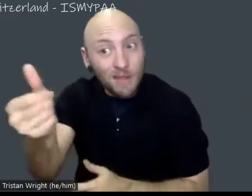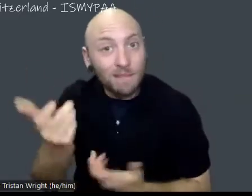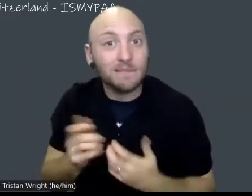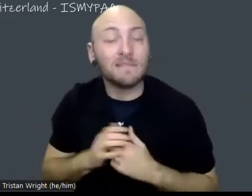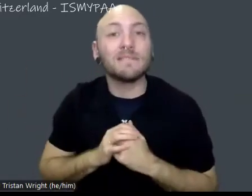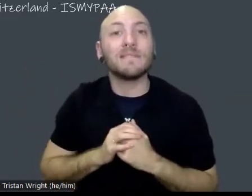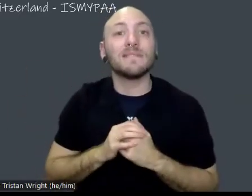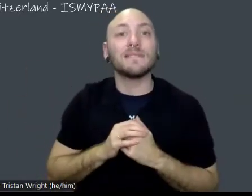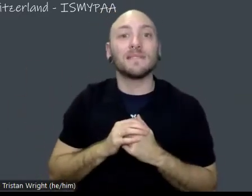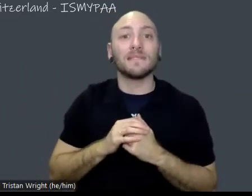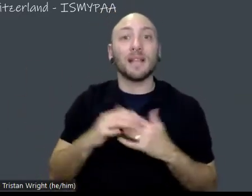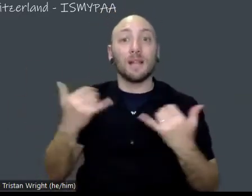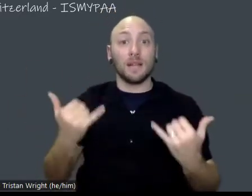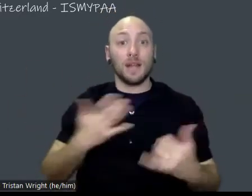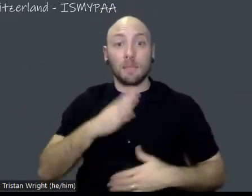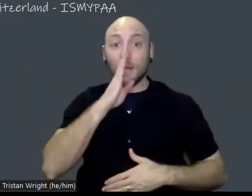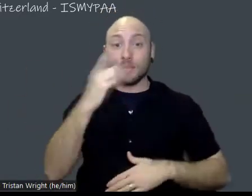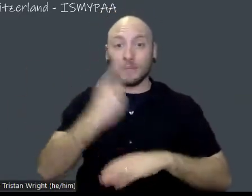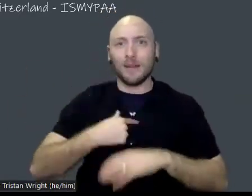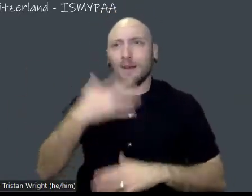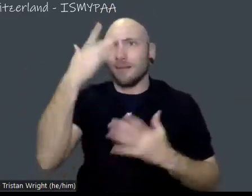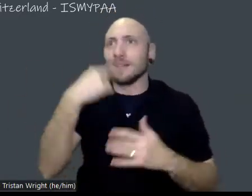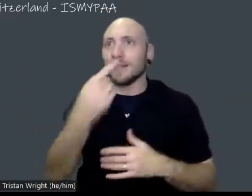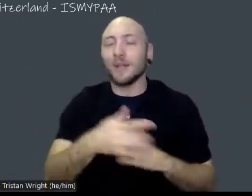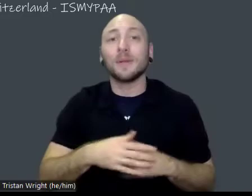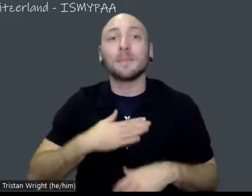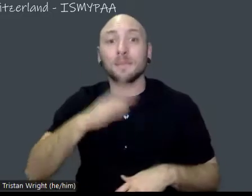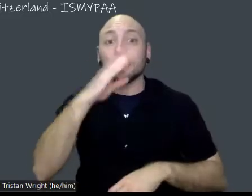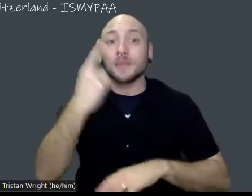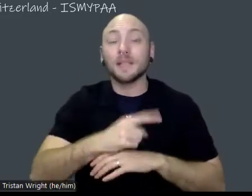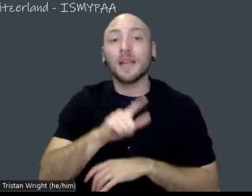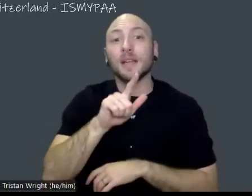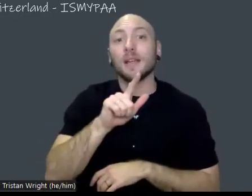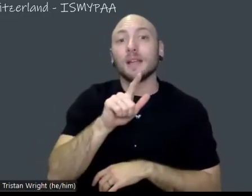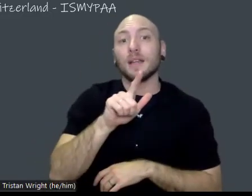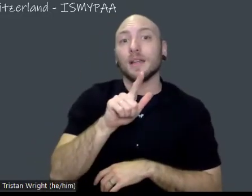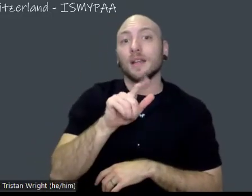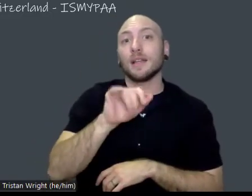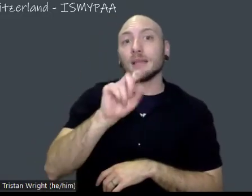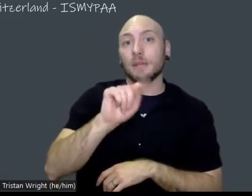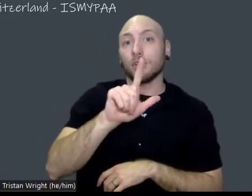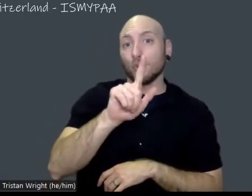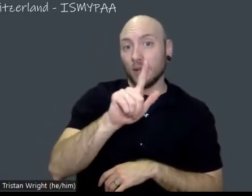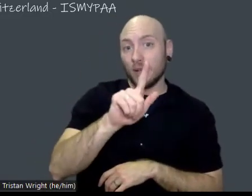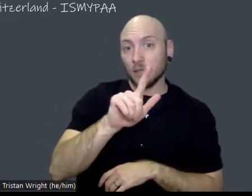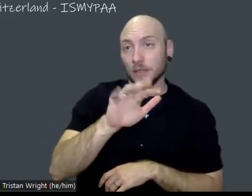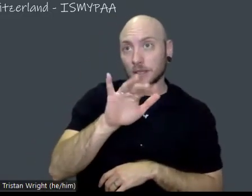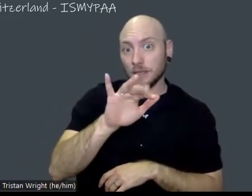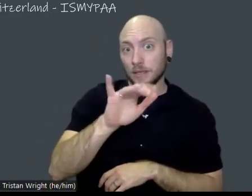And my sobriety date, since I forgot to say it at the beginning, is the 21st of September,